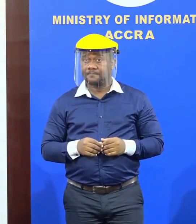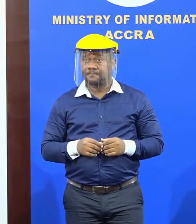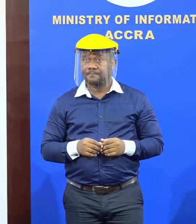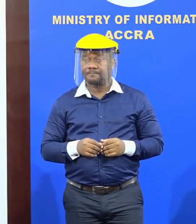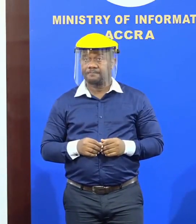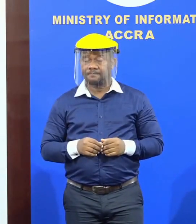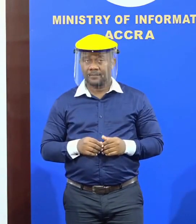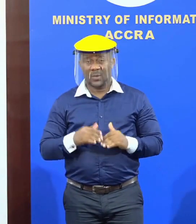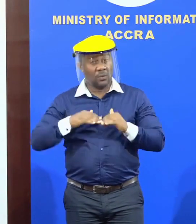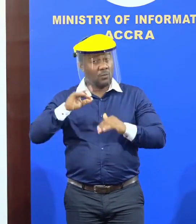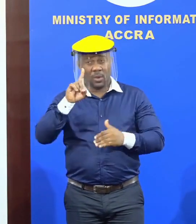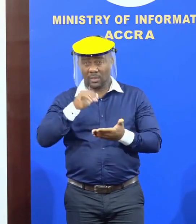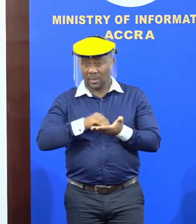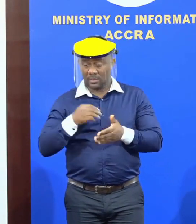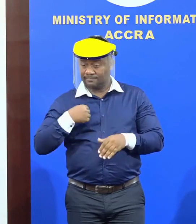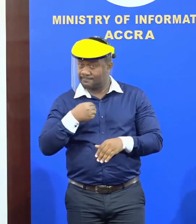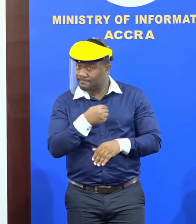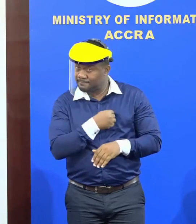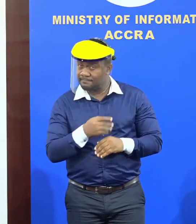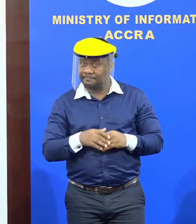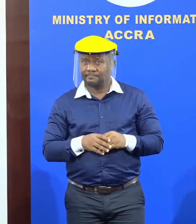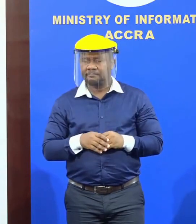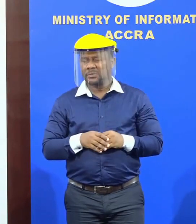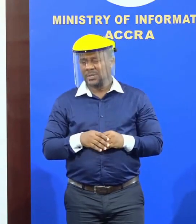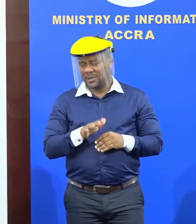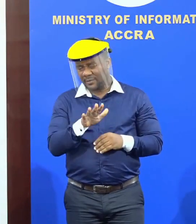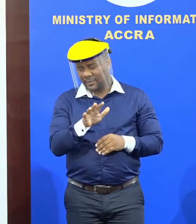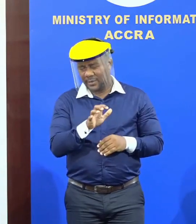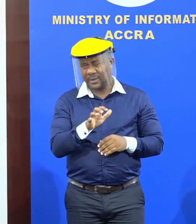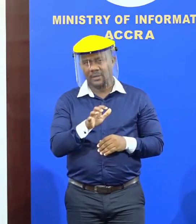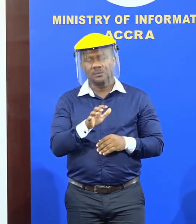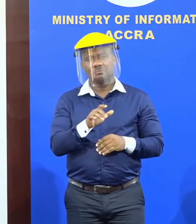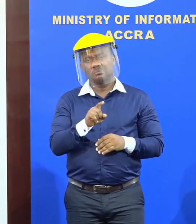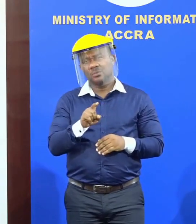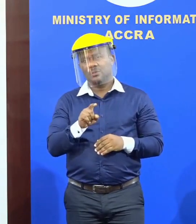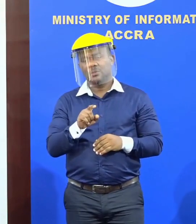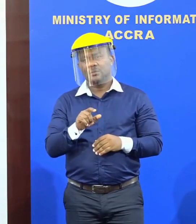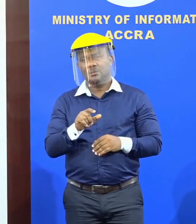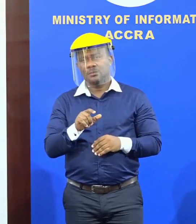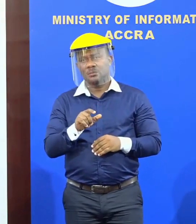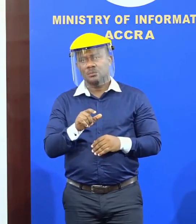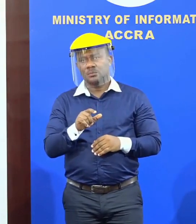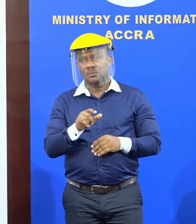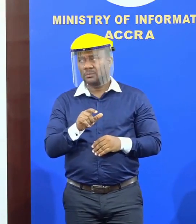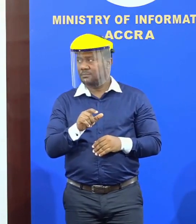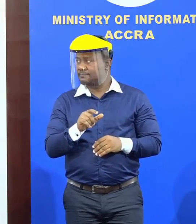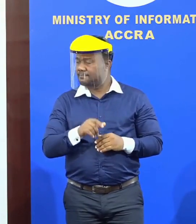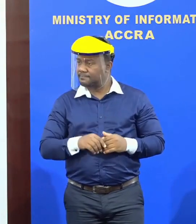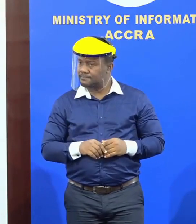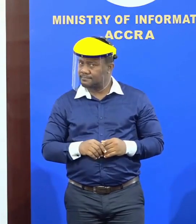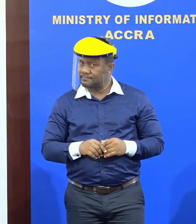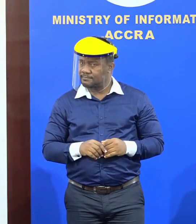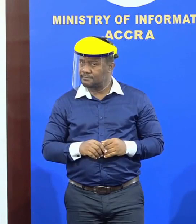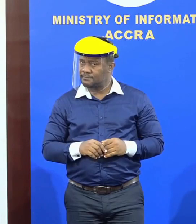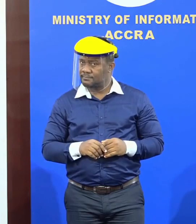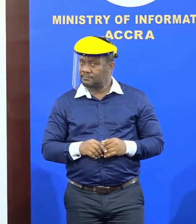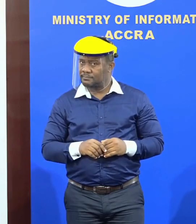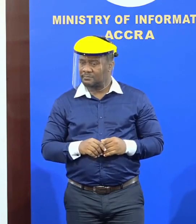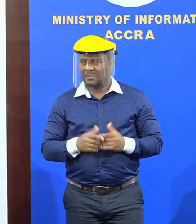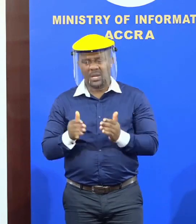membership, between 500 and 999, the large, medium of 100 to 500,